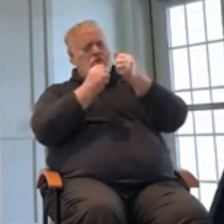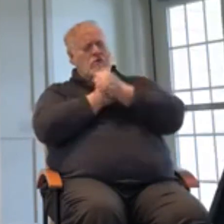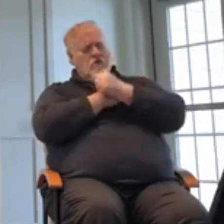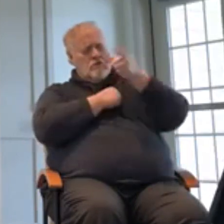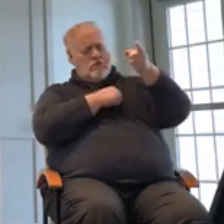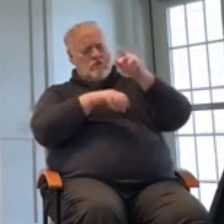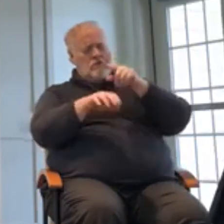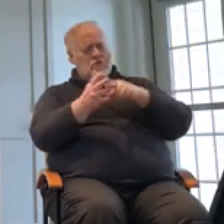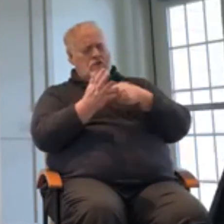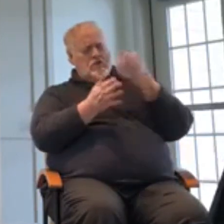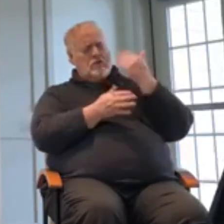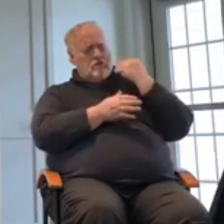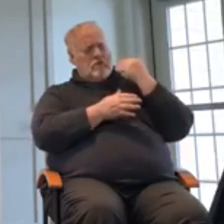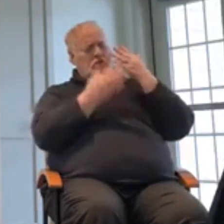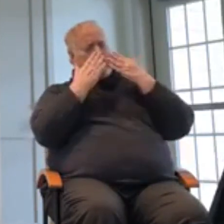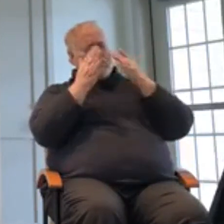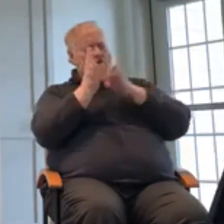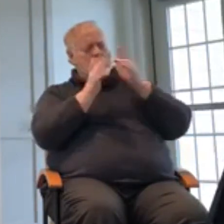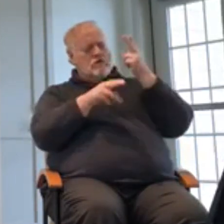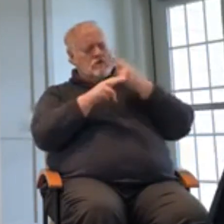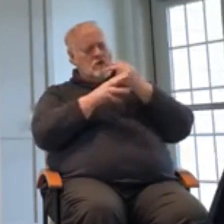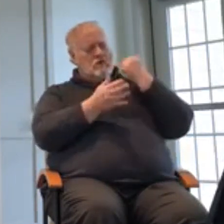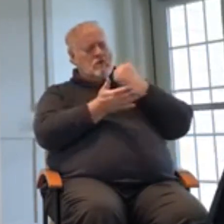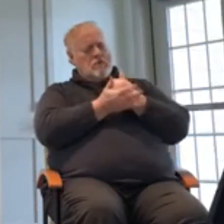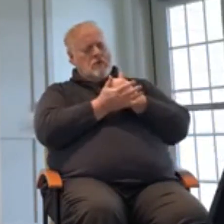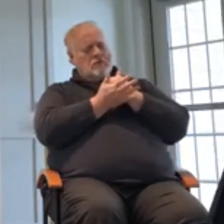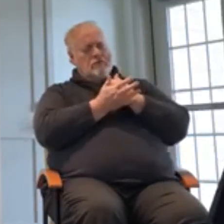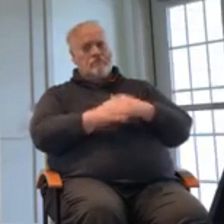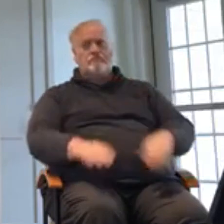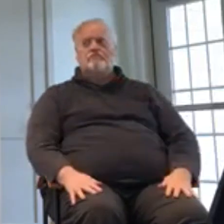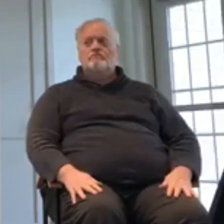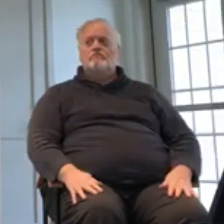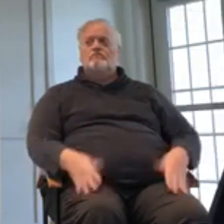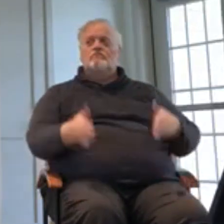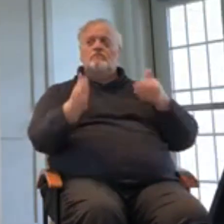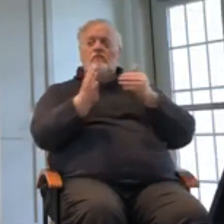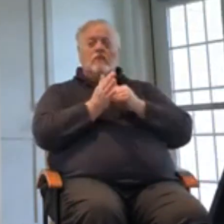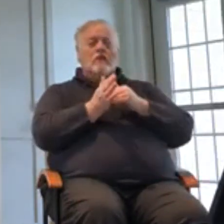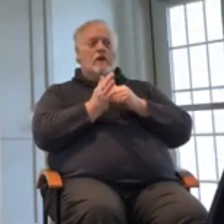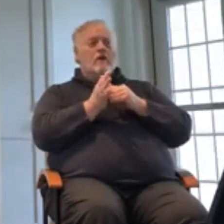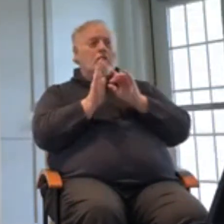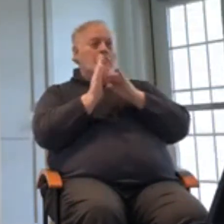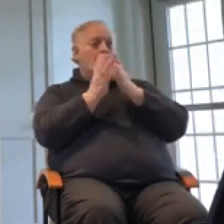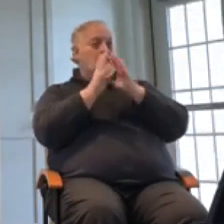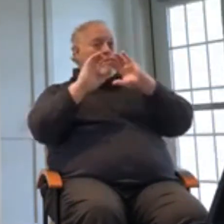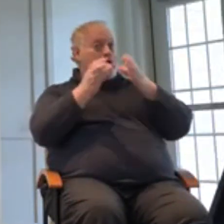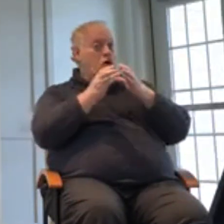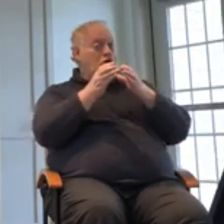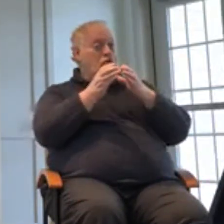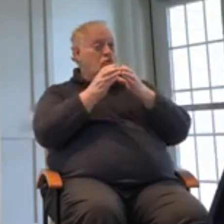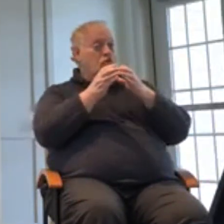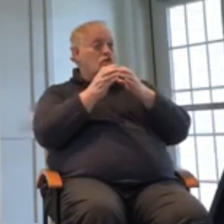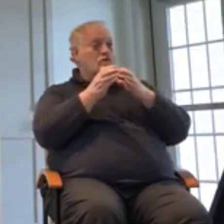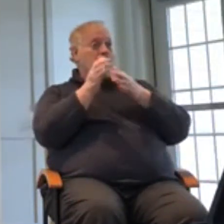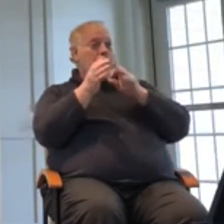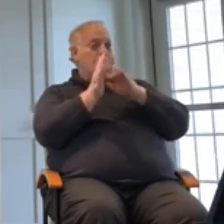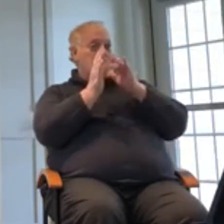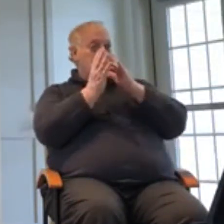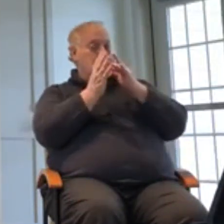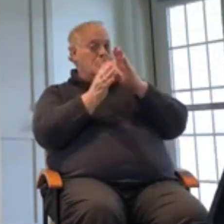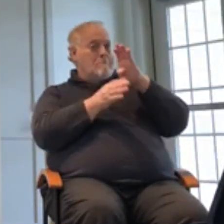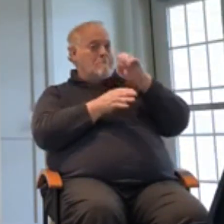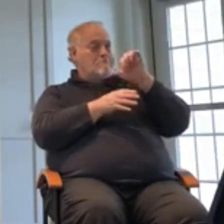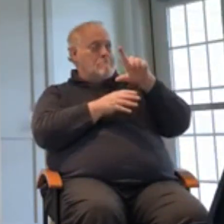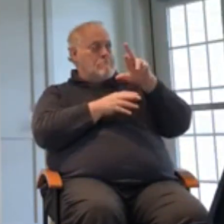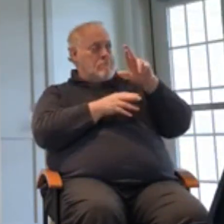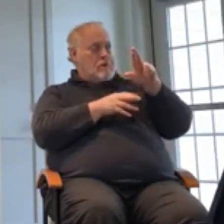this morning. We thank you in Jesus' name. Amen. And again, there is a Bible conference up in Bel Air. I